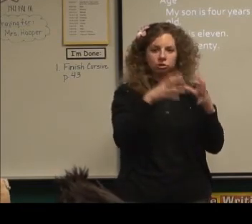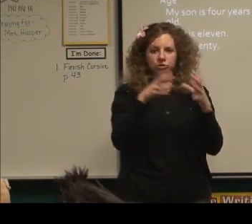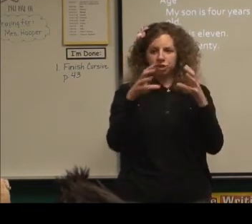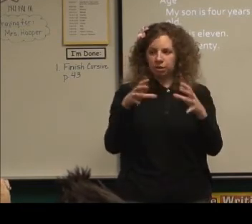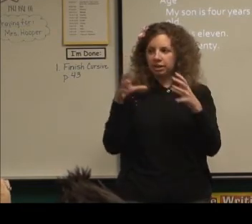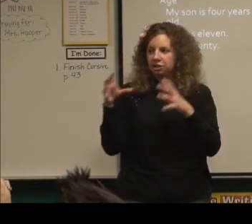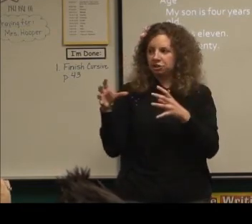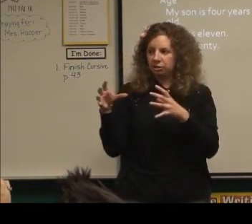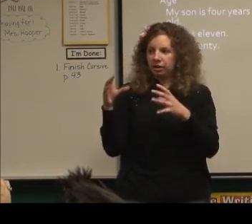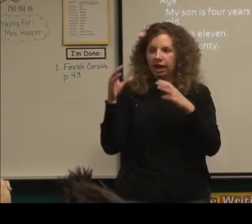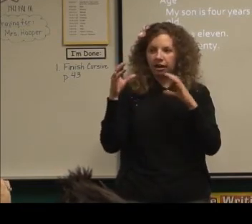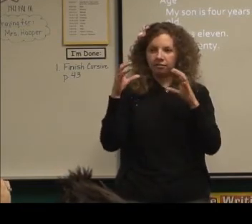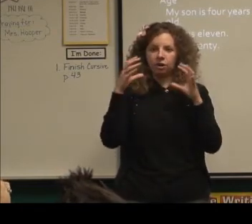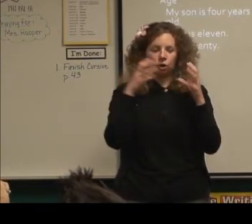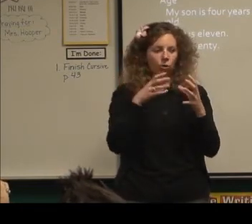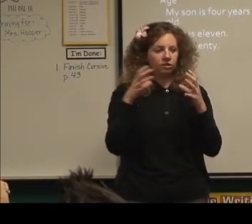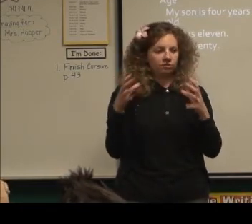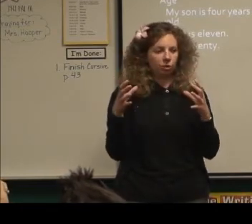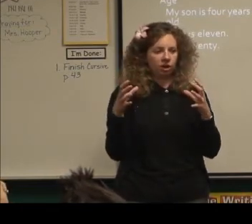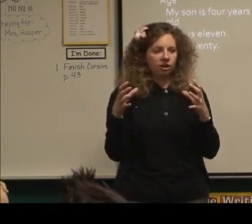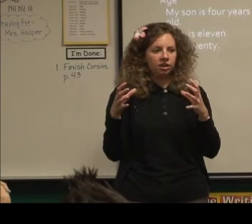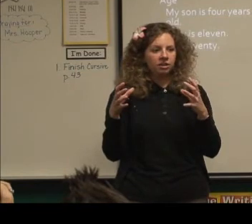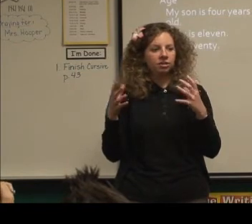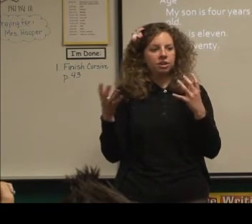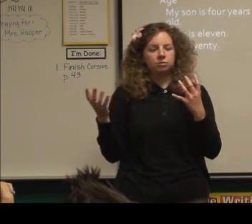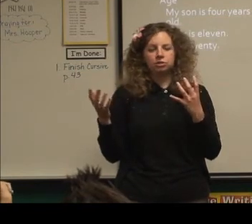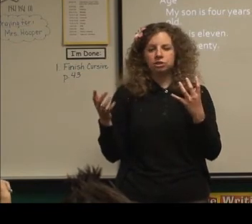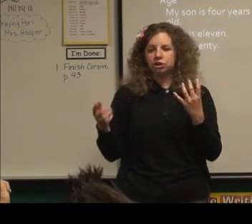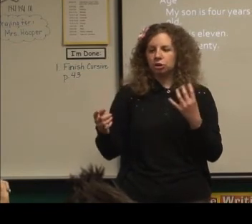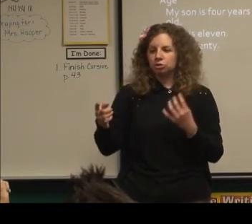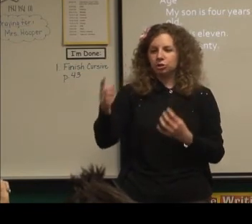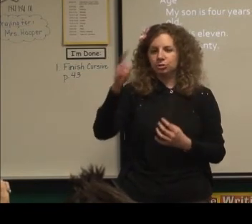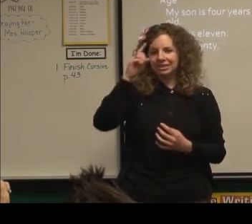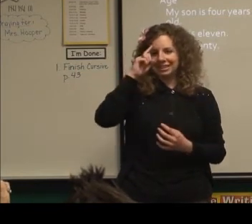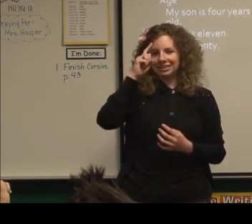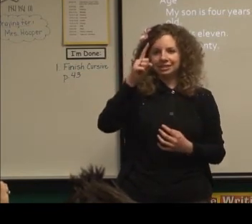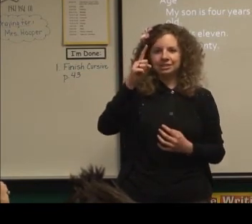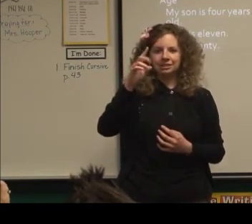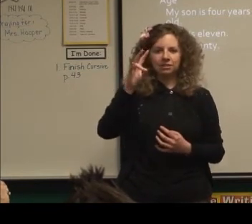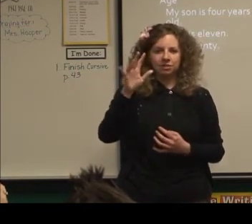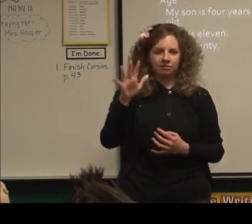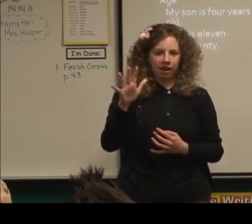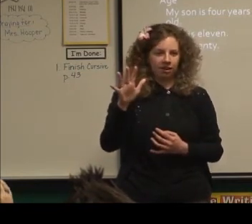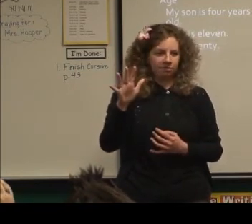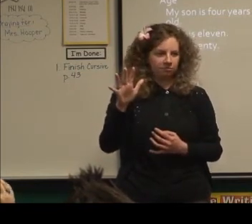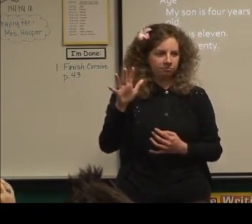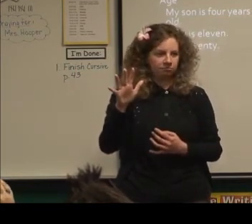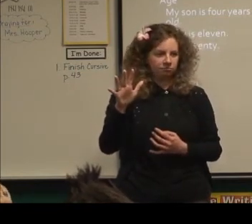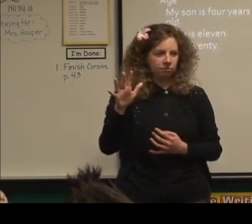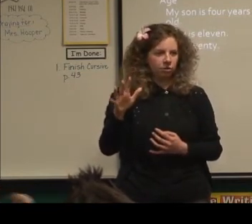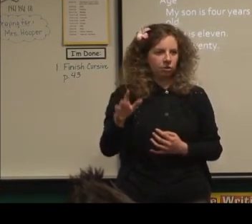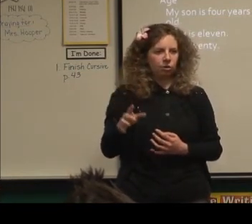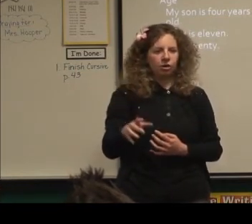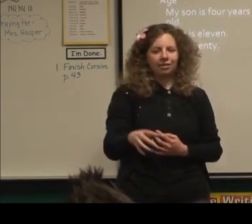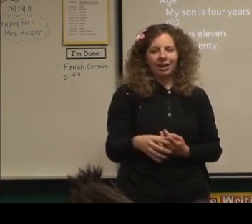actual denomination that we have a coin for, then you would just go to cents 75, or